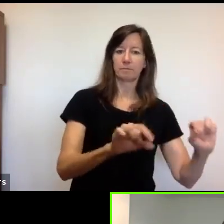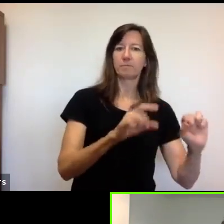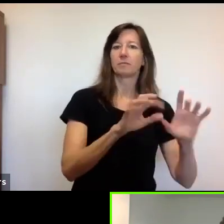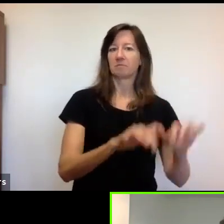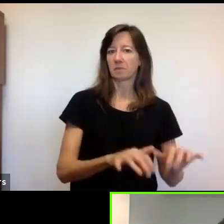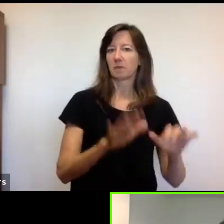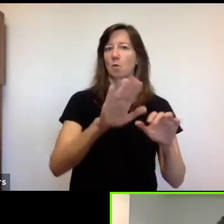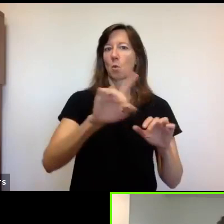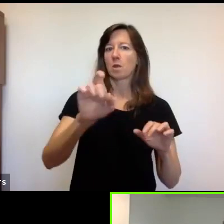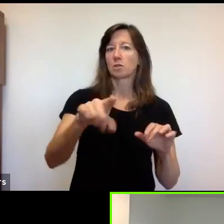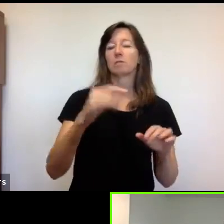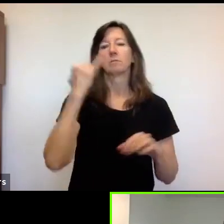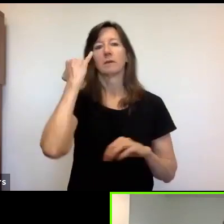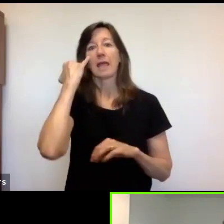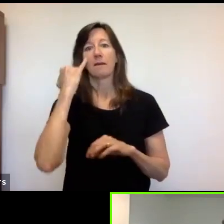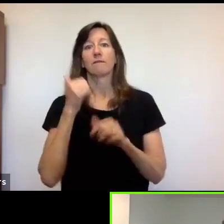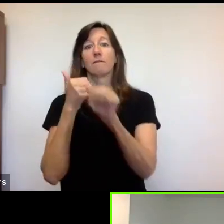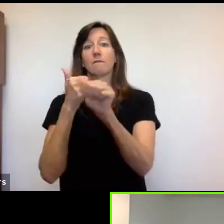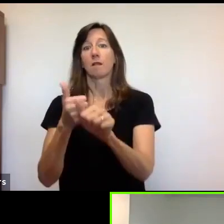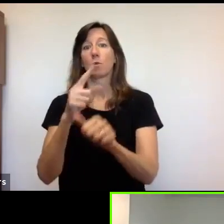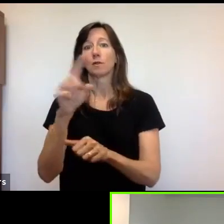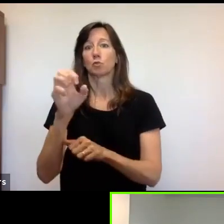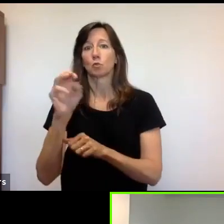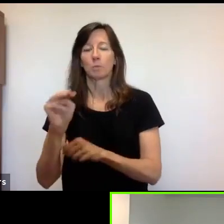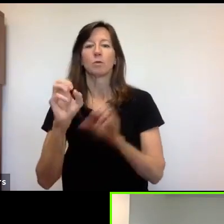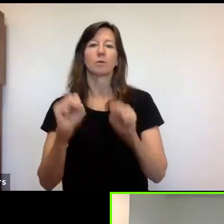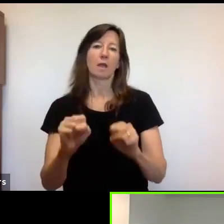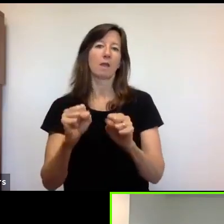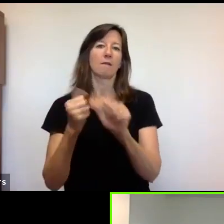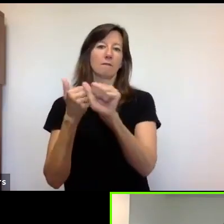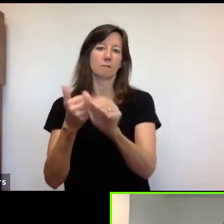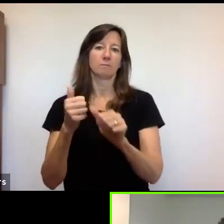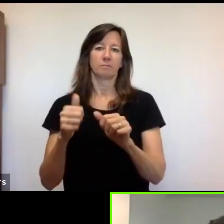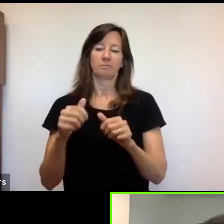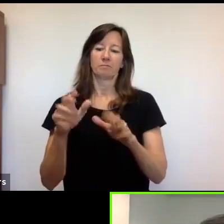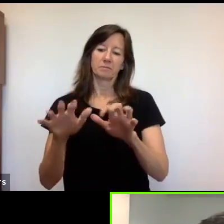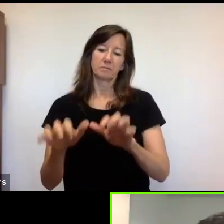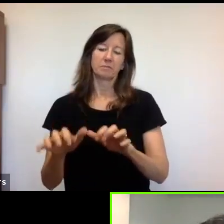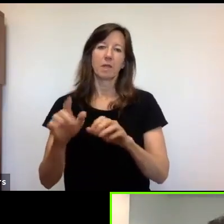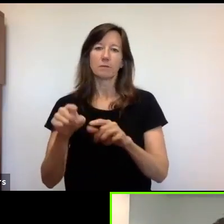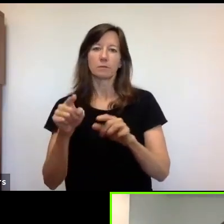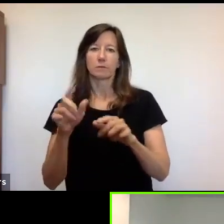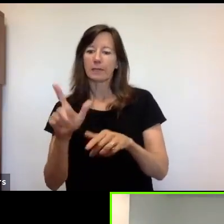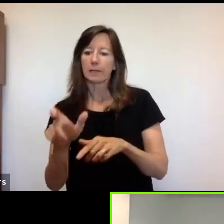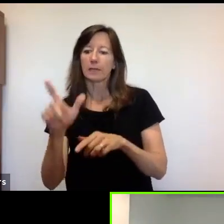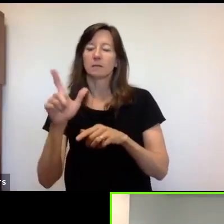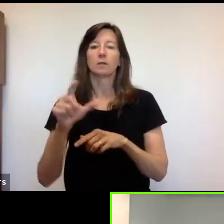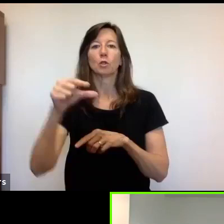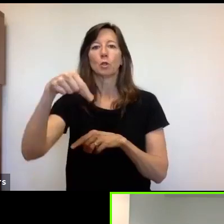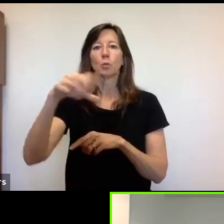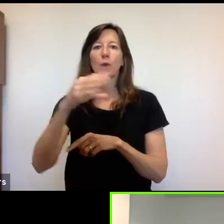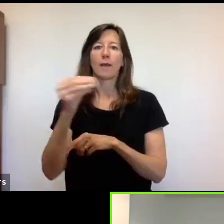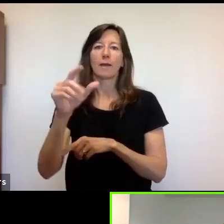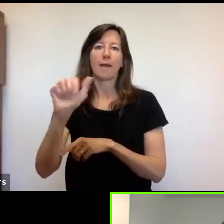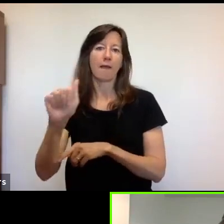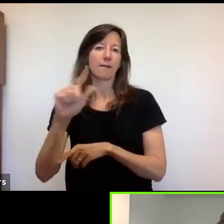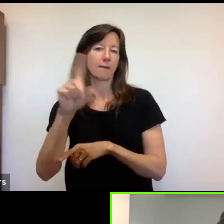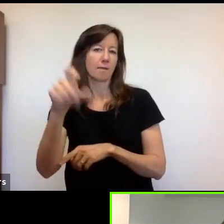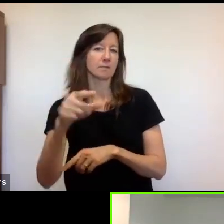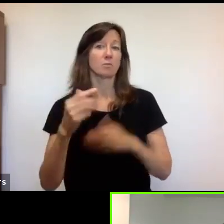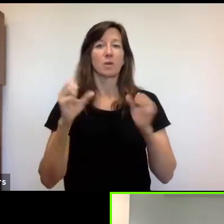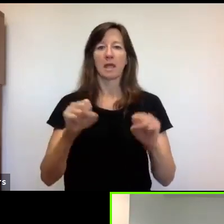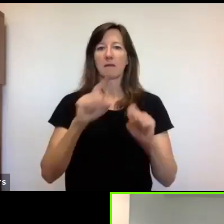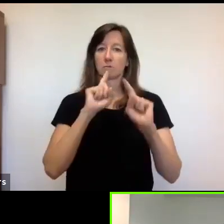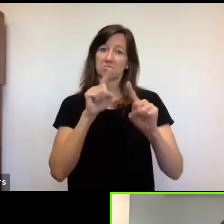Zoom platform, and we'll be happy to try to get to your questions. So this urban trail project is part of